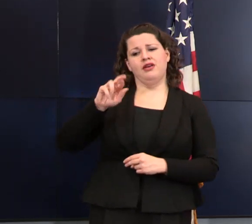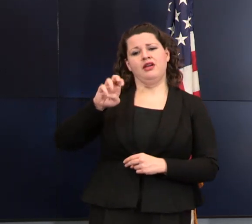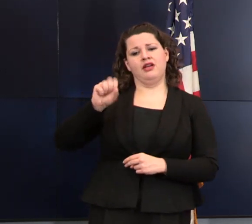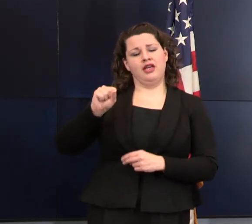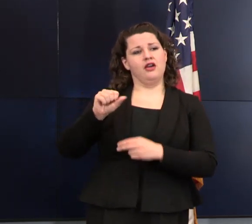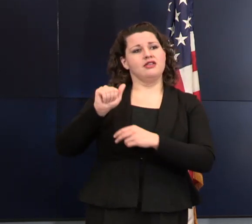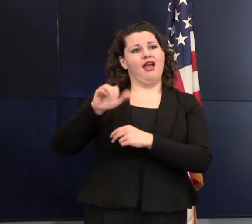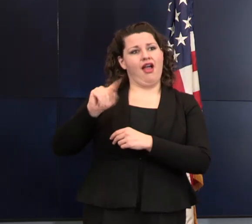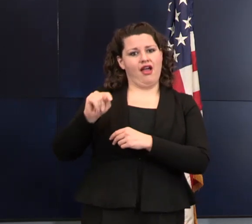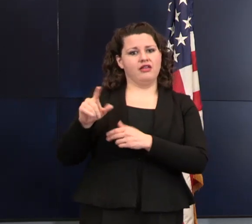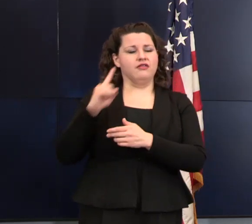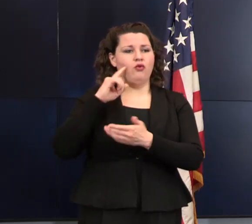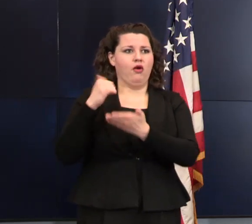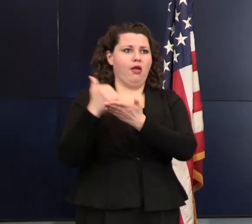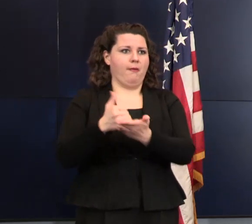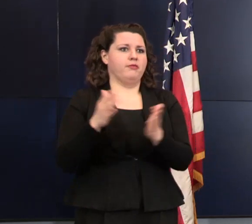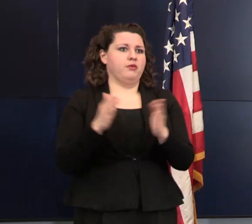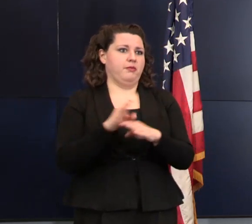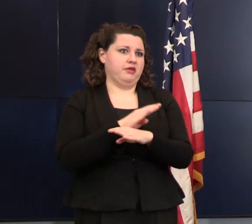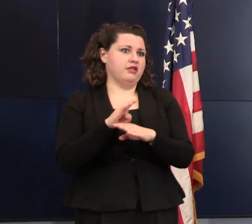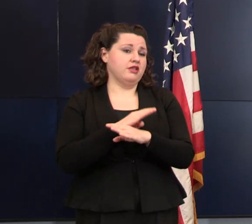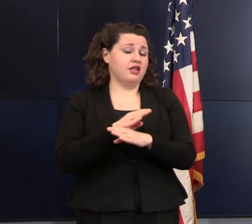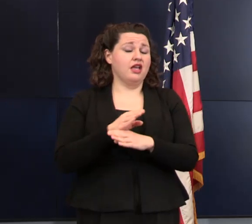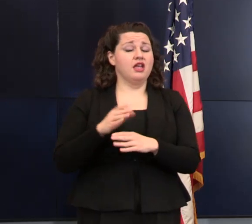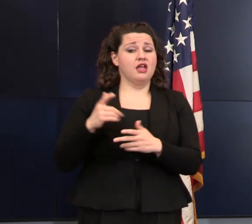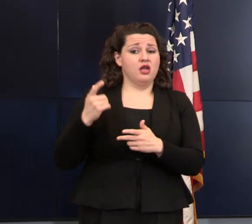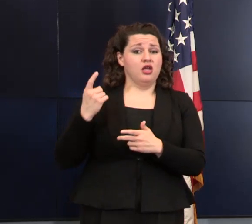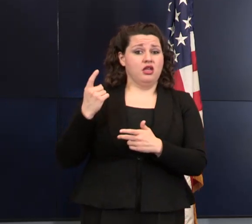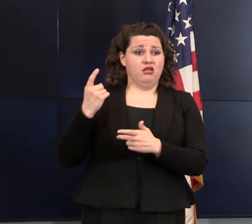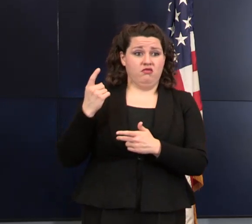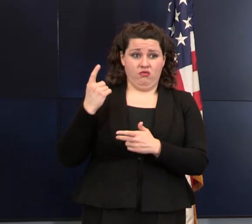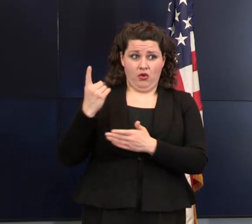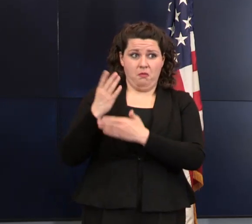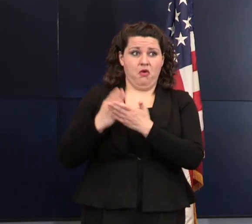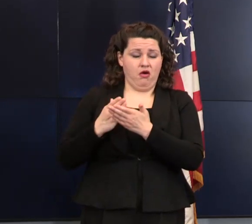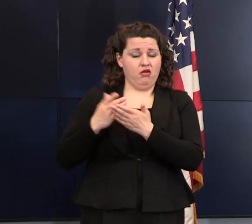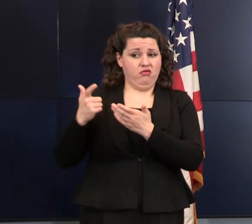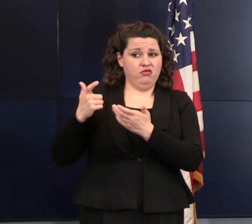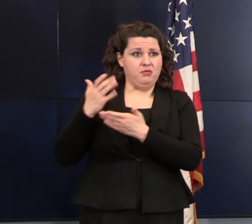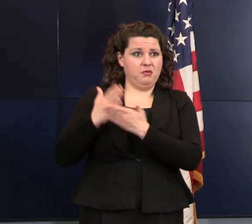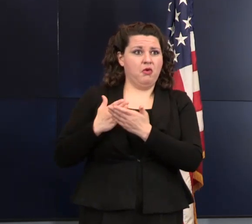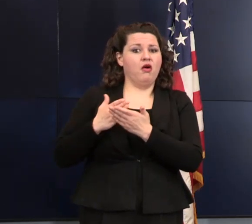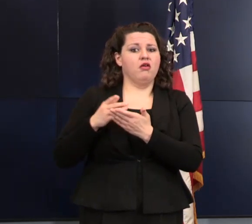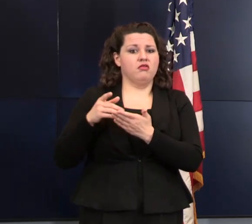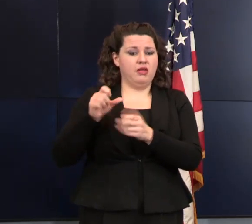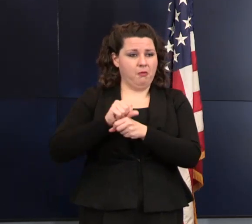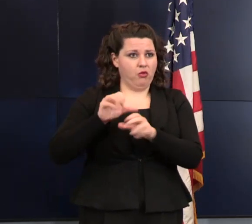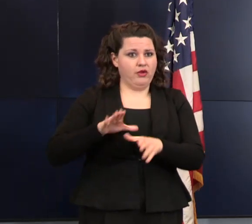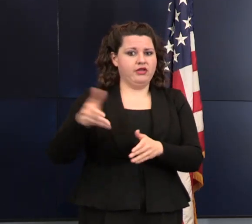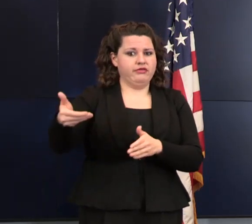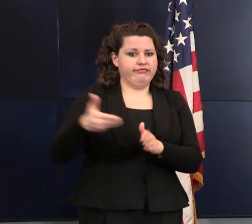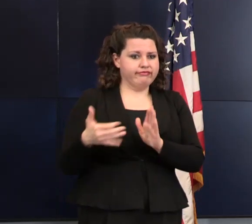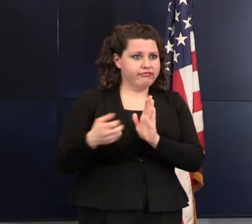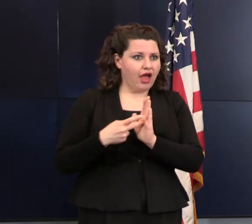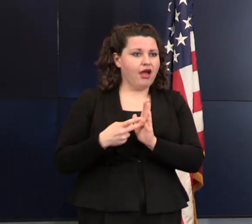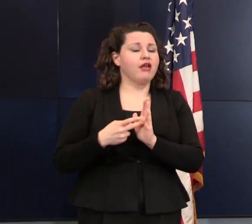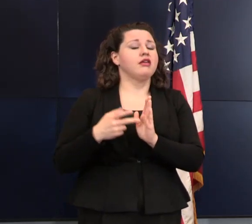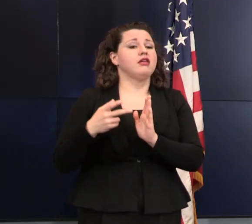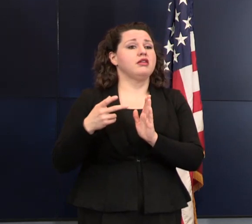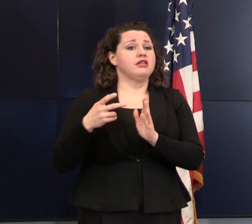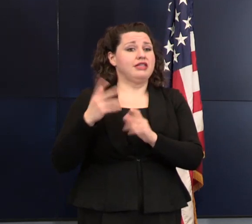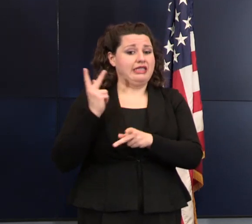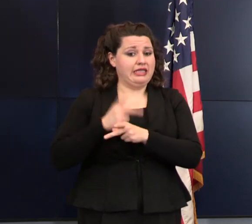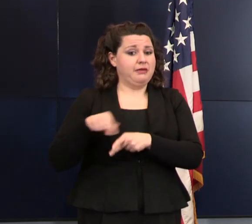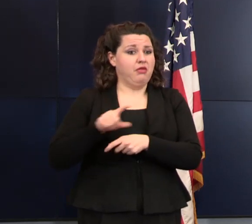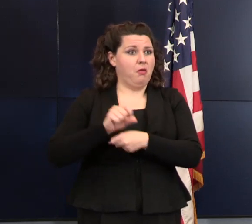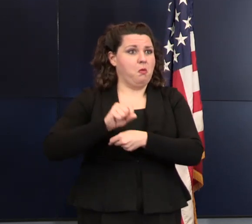small businesses, and really a big piece of that was to, they had to bring back their employees and stand the business up and keep them employed.